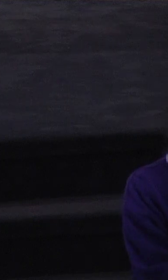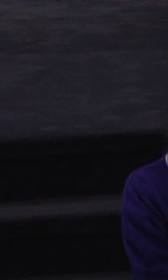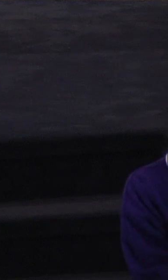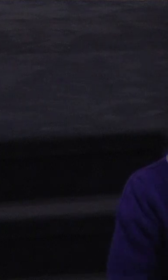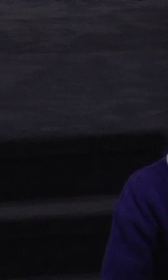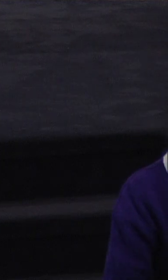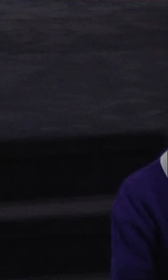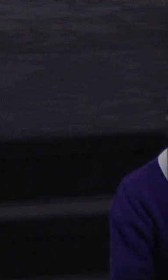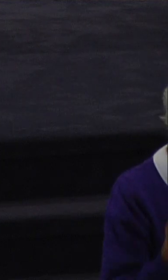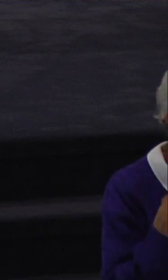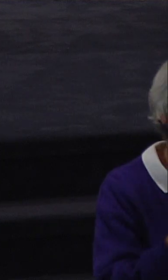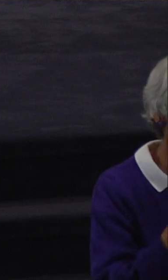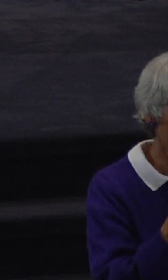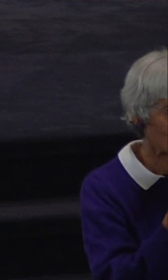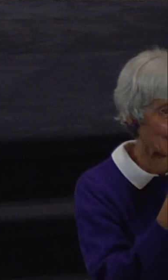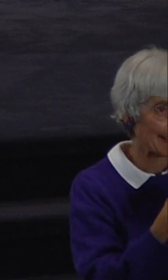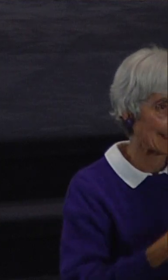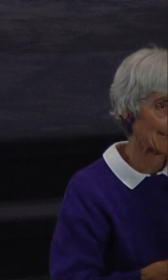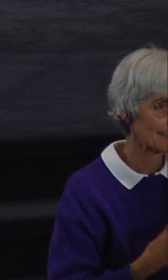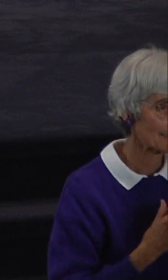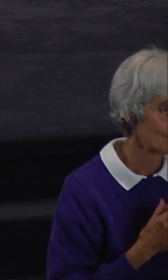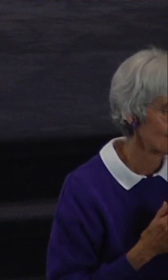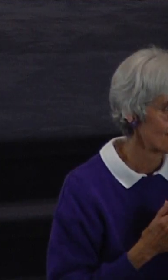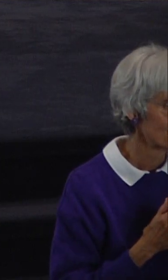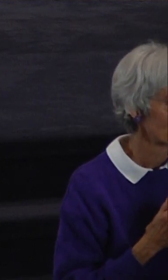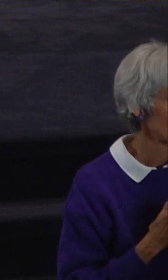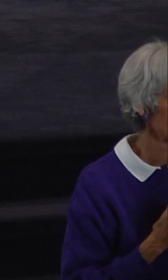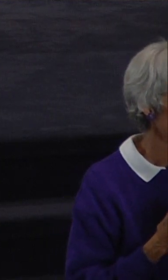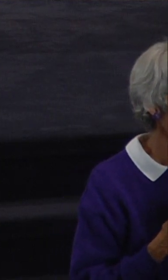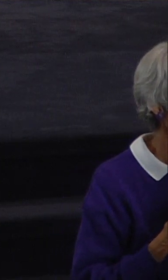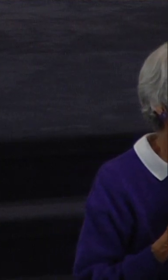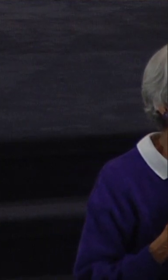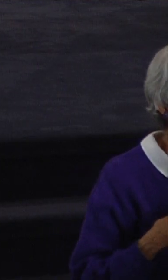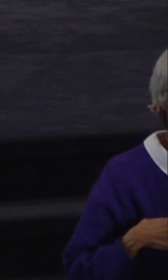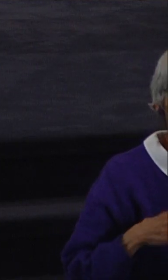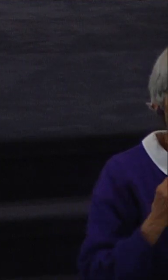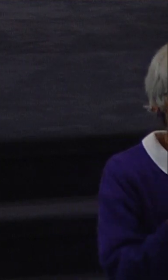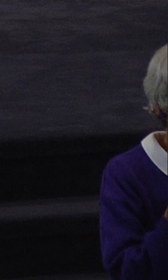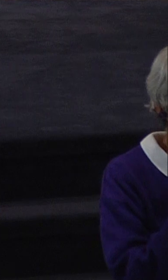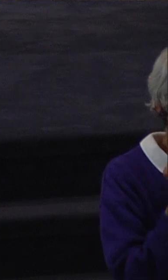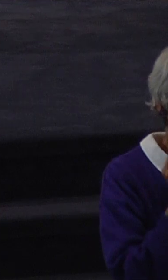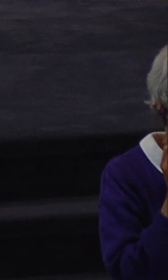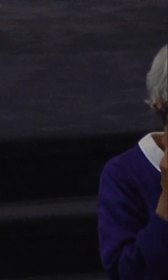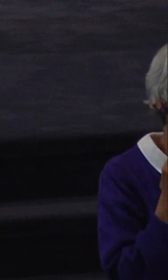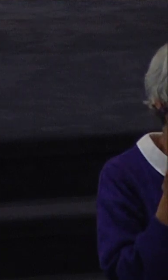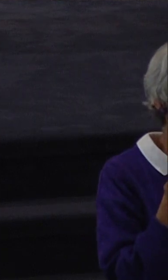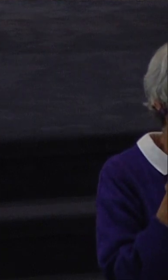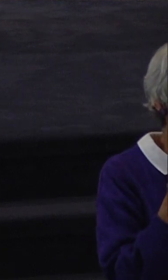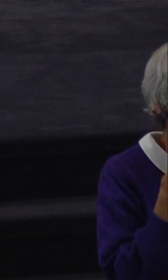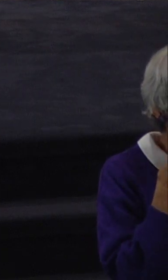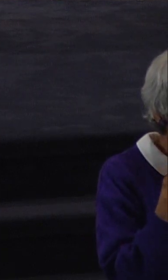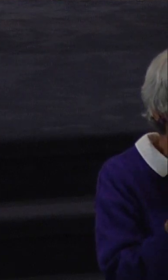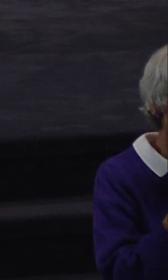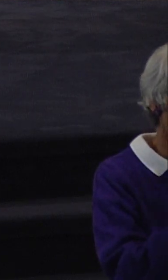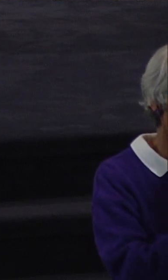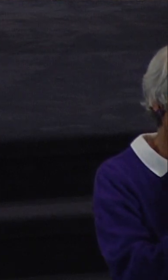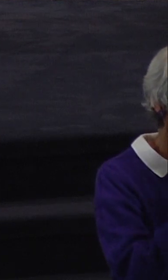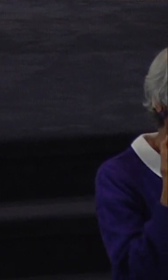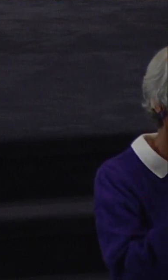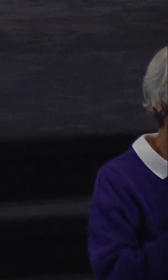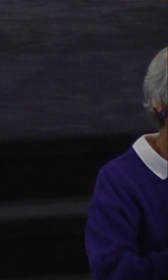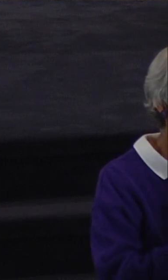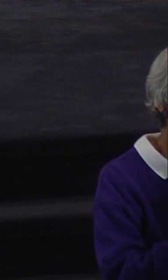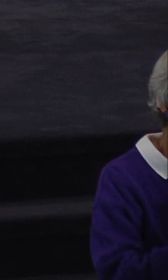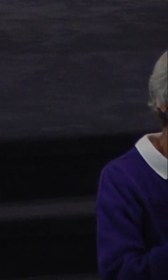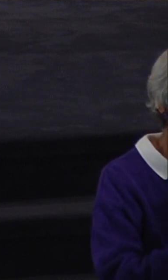Connie, Jesse, and Katie. Lord, you have prepared many good works beforehand that they may walk in them. Lord,